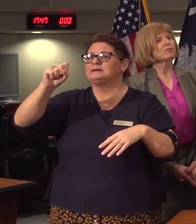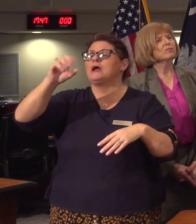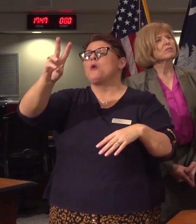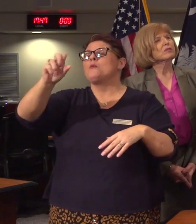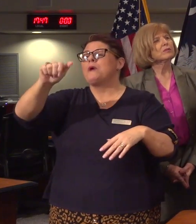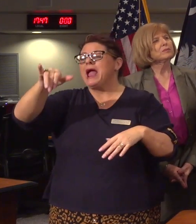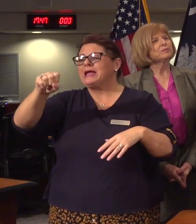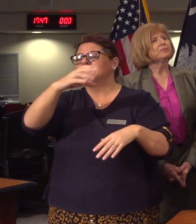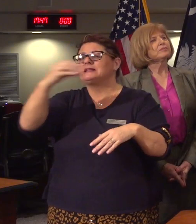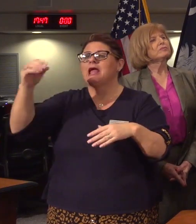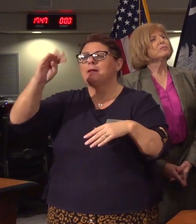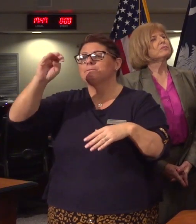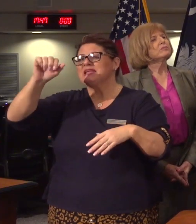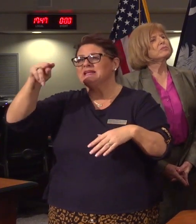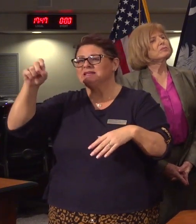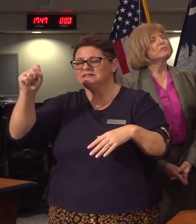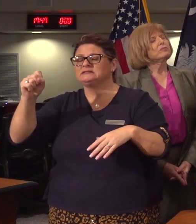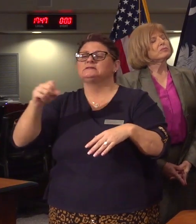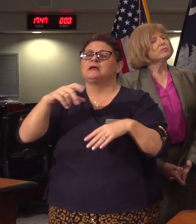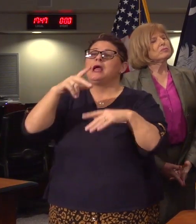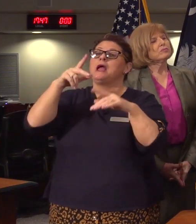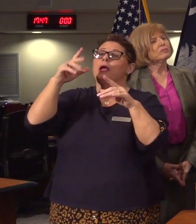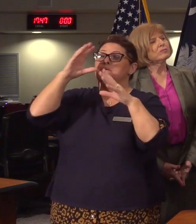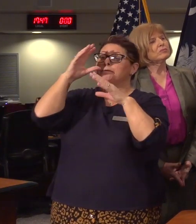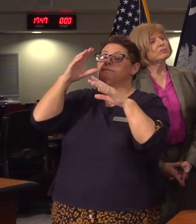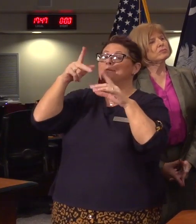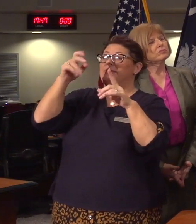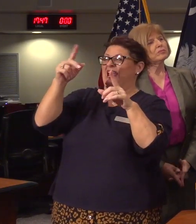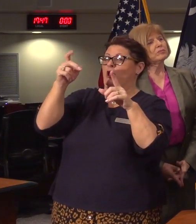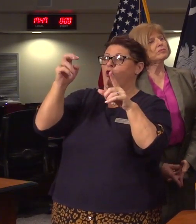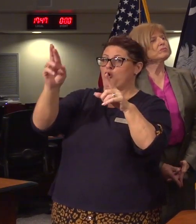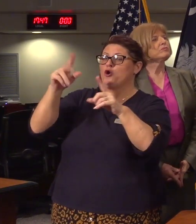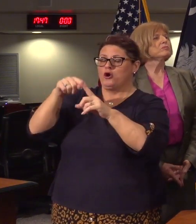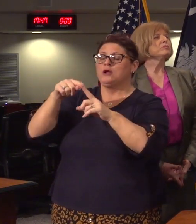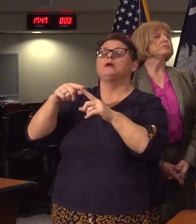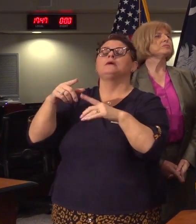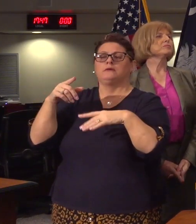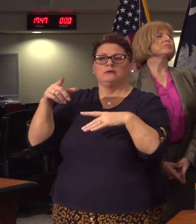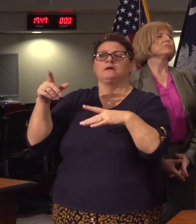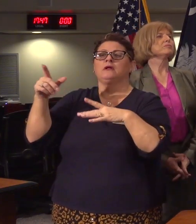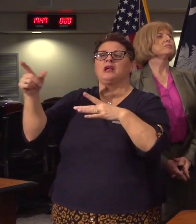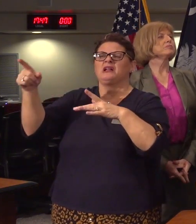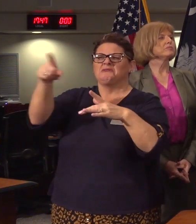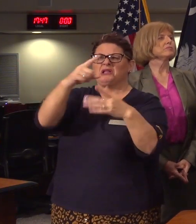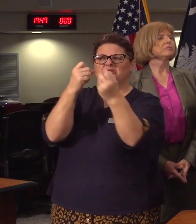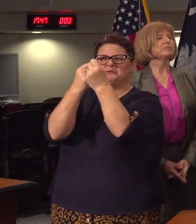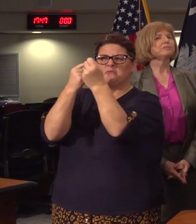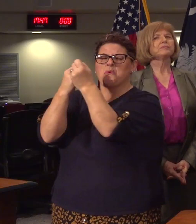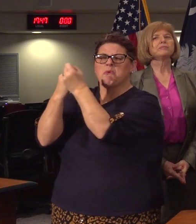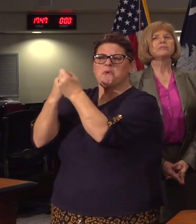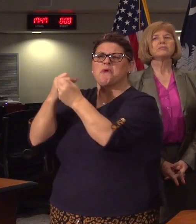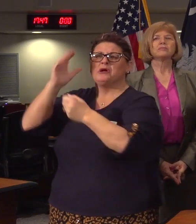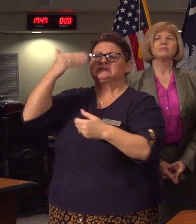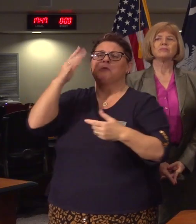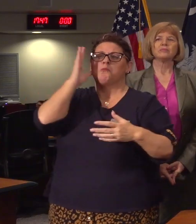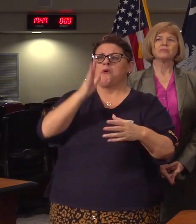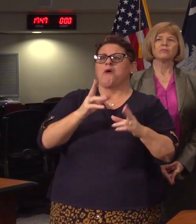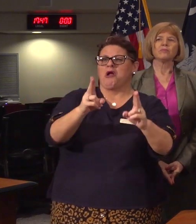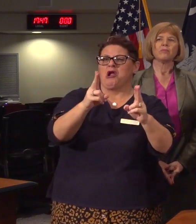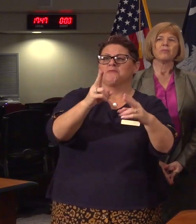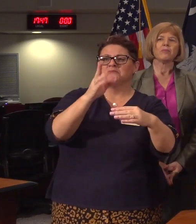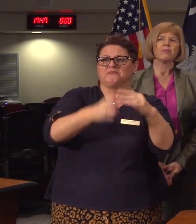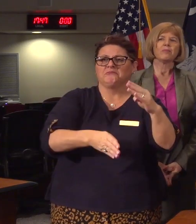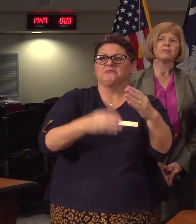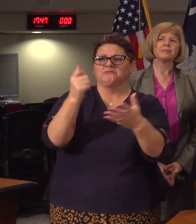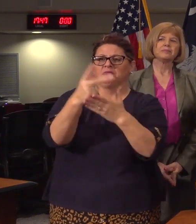well as President Peeler, understand the need for this and are supporting it, so we expect it to be done very quickly. Dr. Bell, to clarify, are